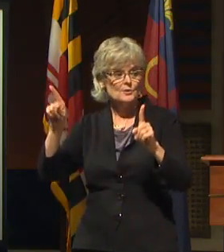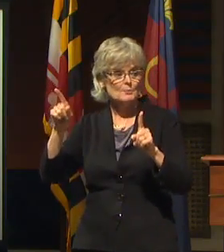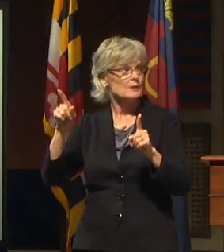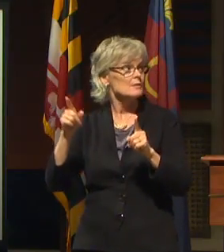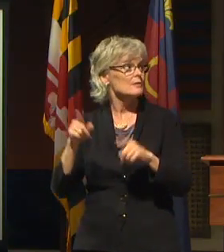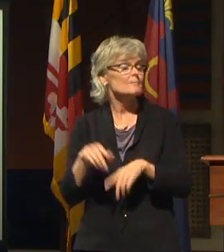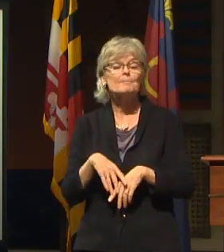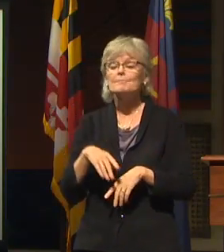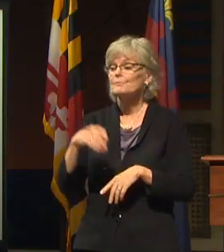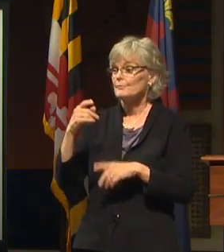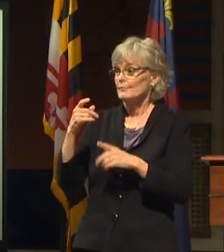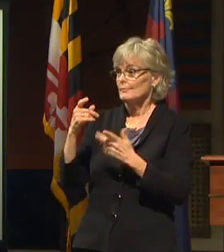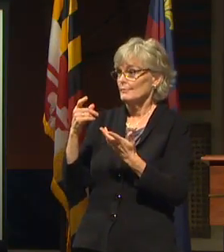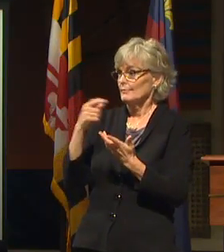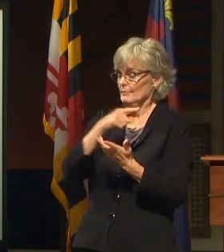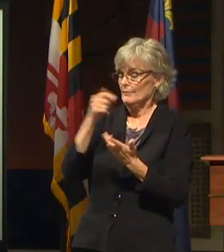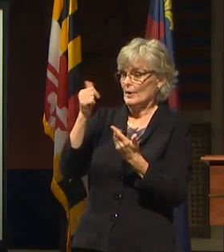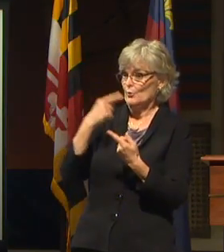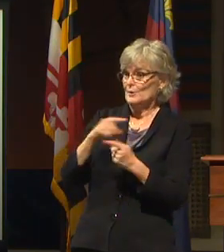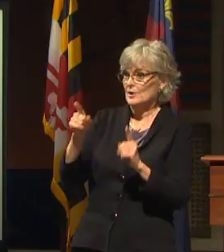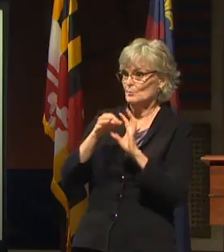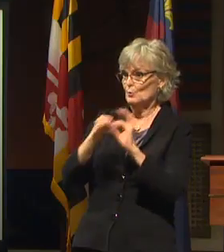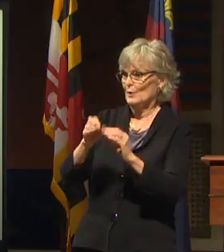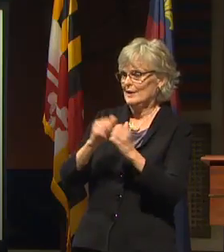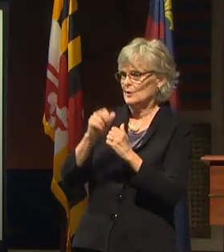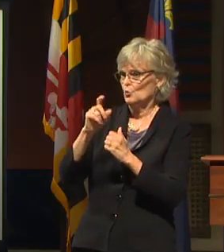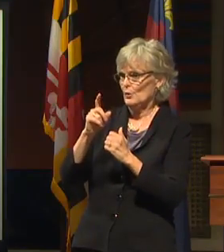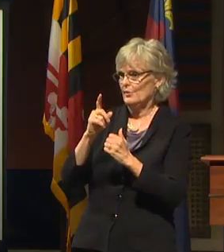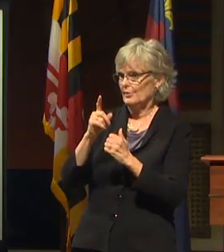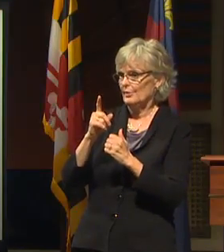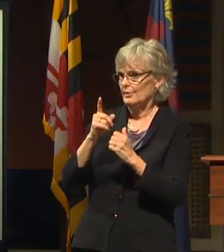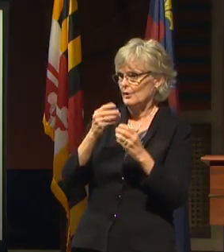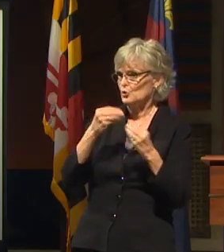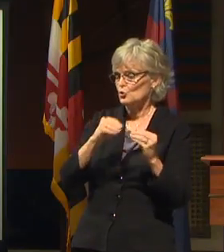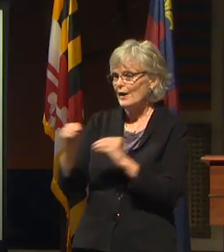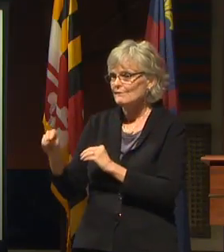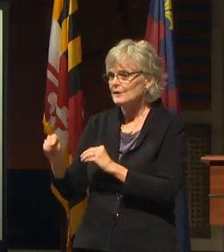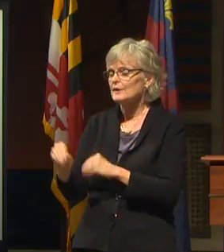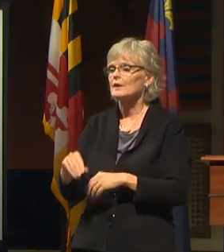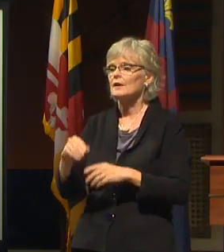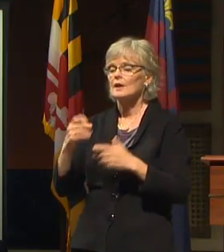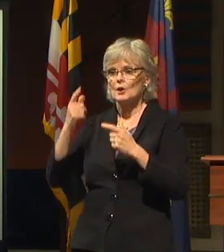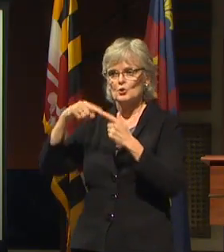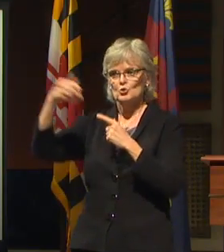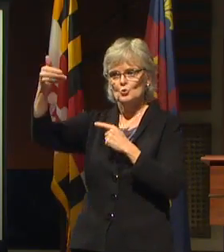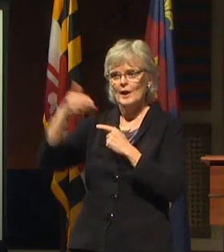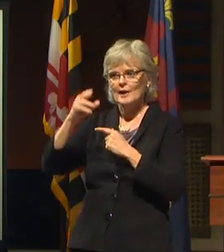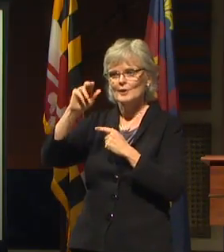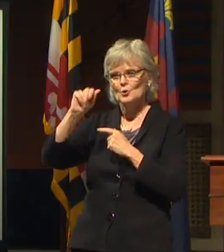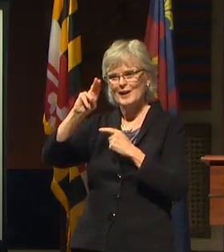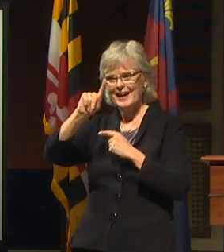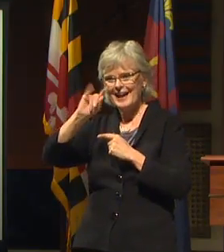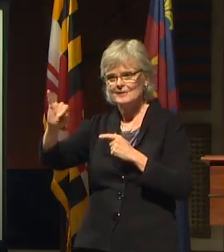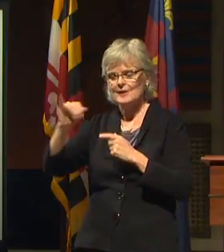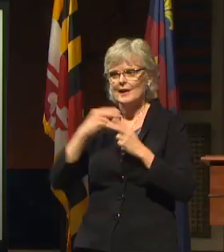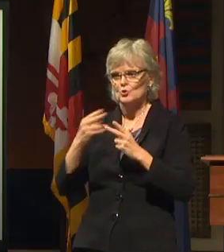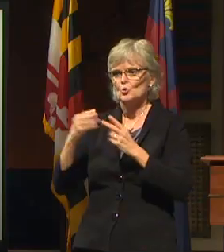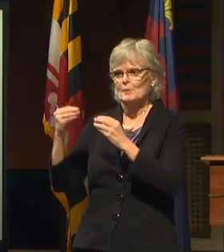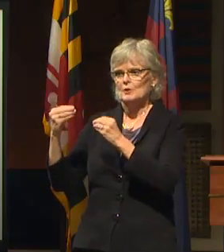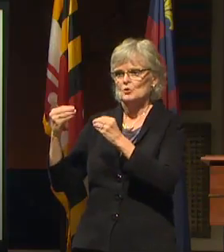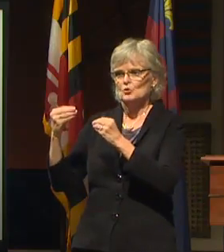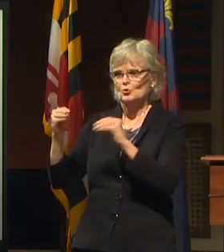taken, the governor's recently taken on human trafficking, is the direction from my office to hire an anti-human trafficking